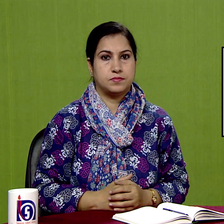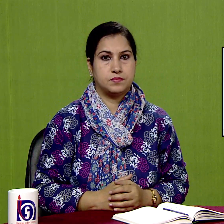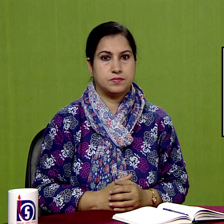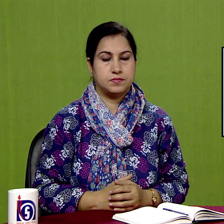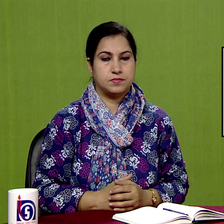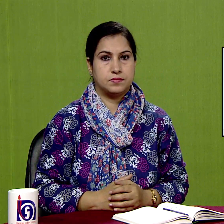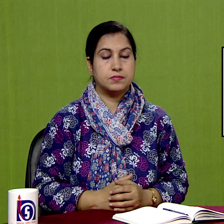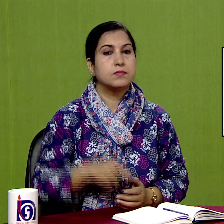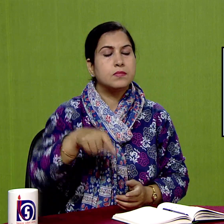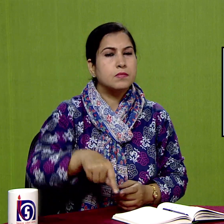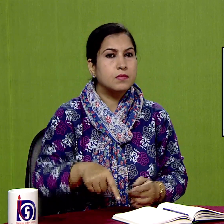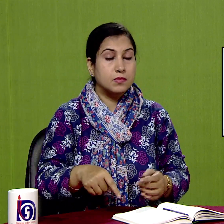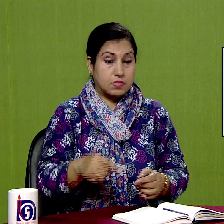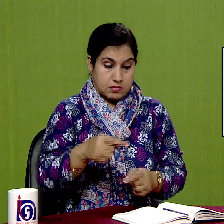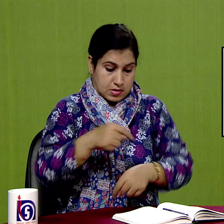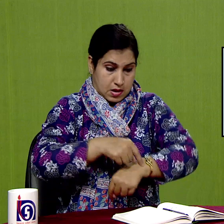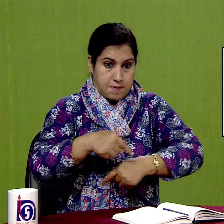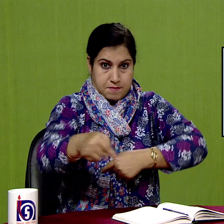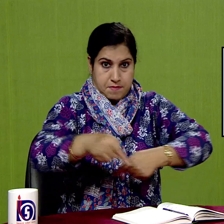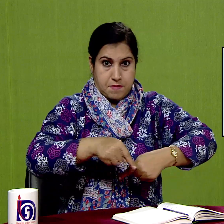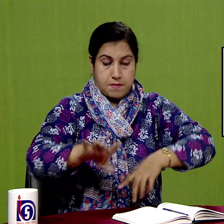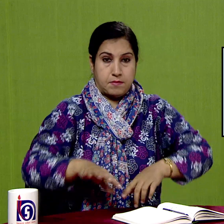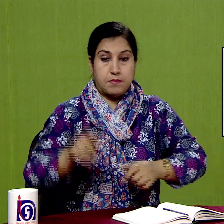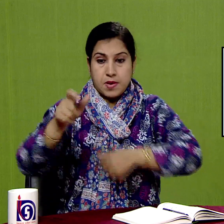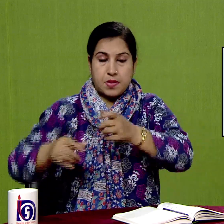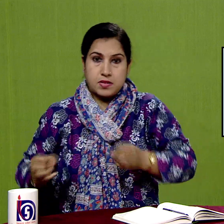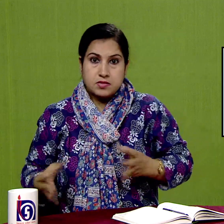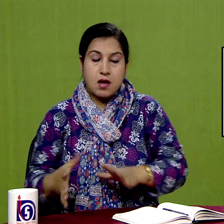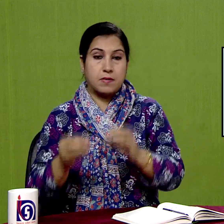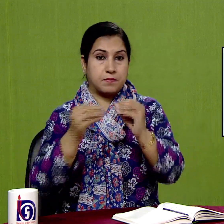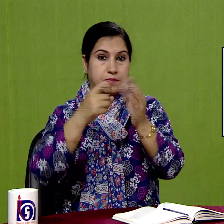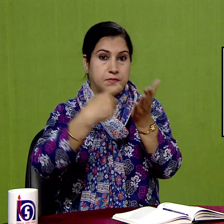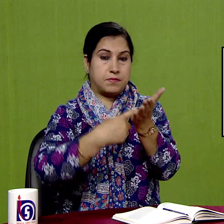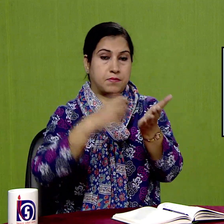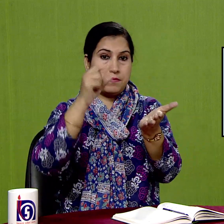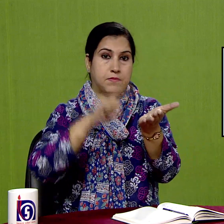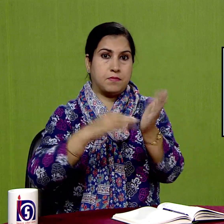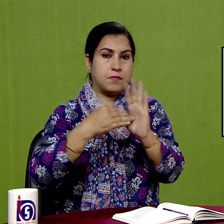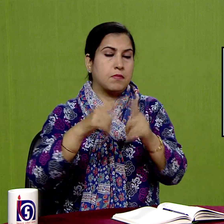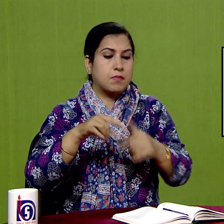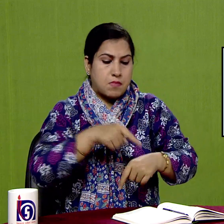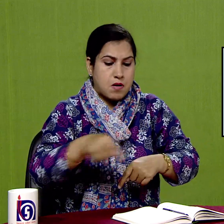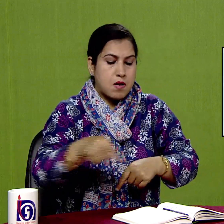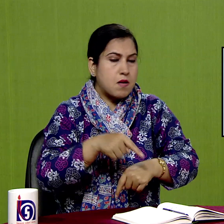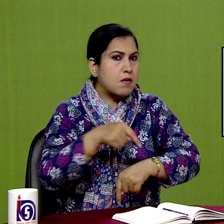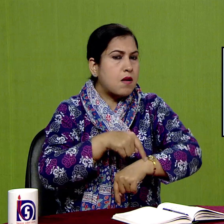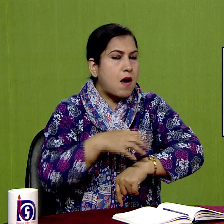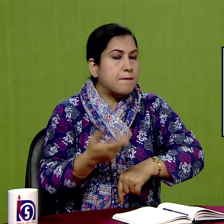The age in which people started using bronze came to be called as Bronze